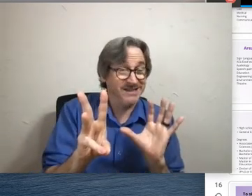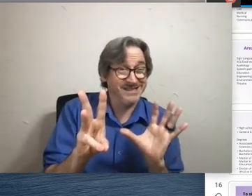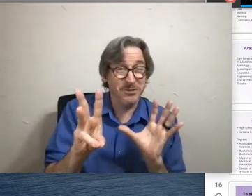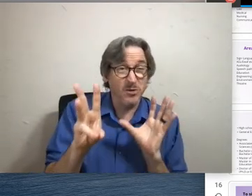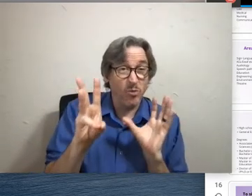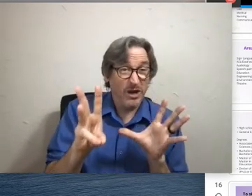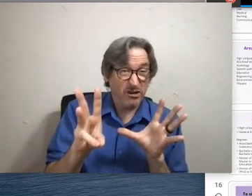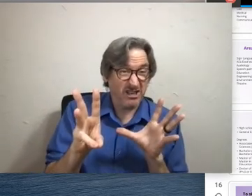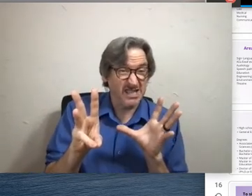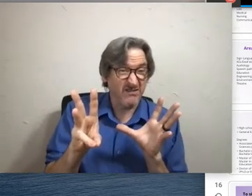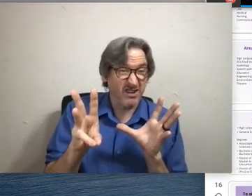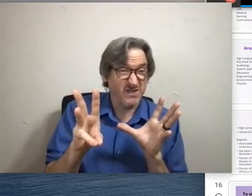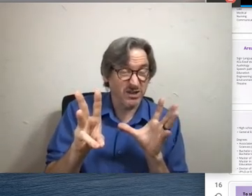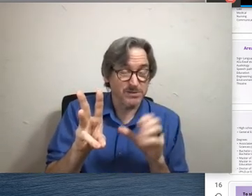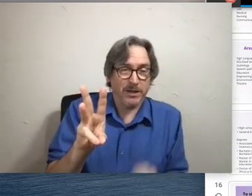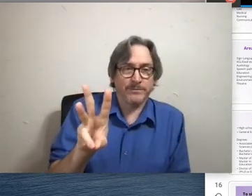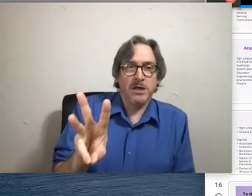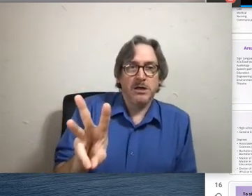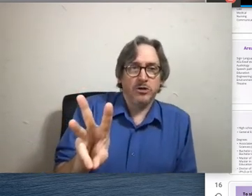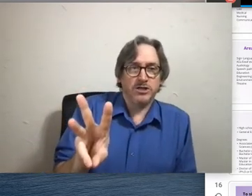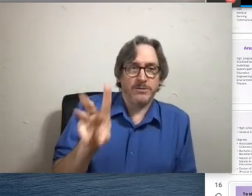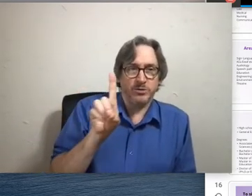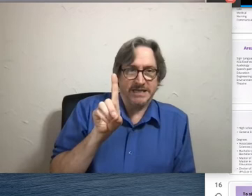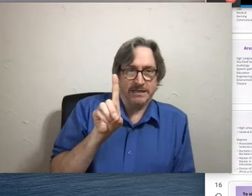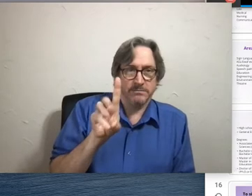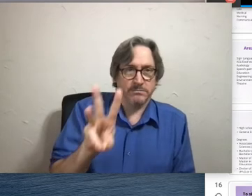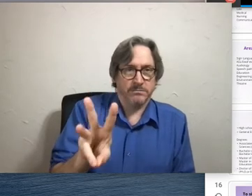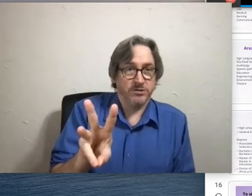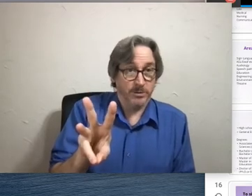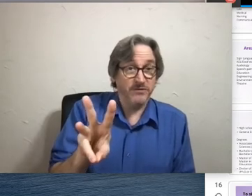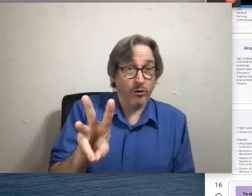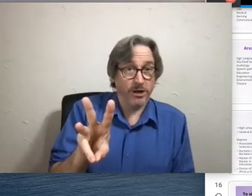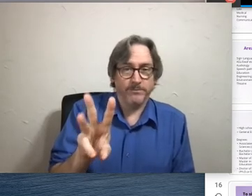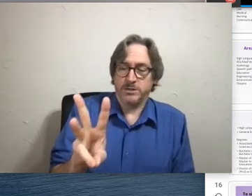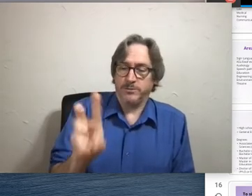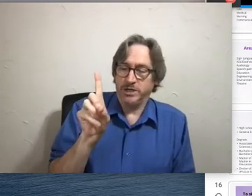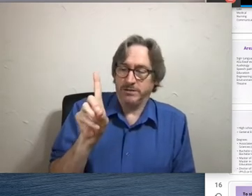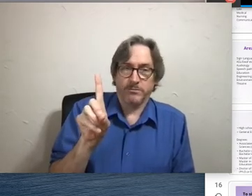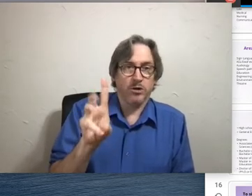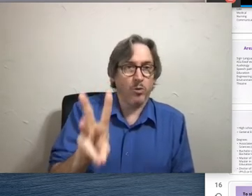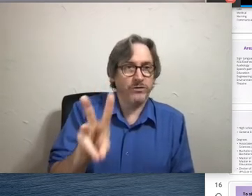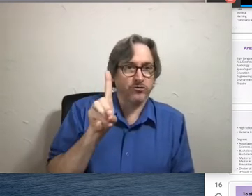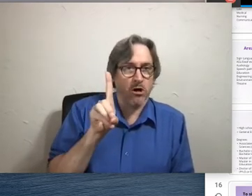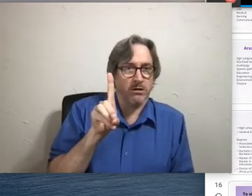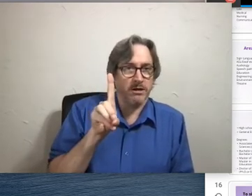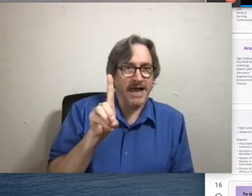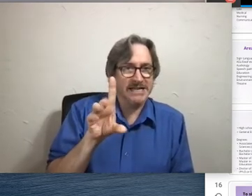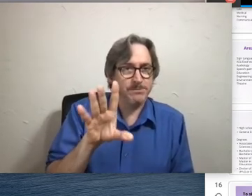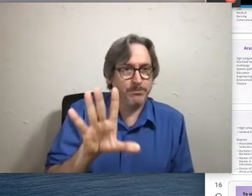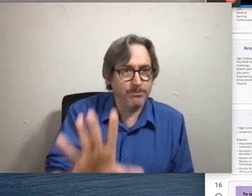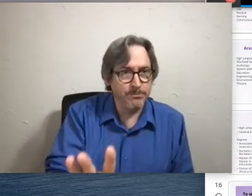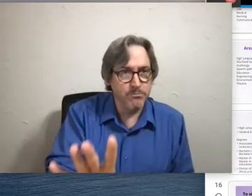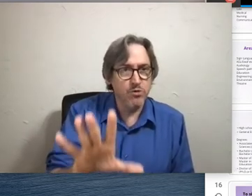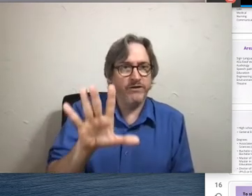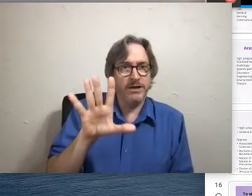Withdraw. This is going to be weird because it involves finger spelling. WD, WD-40, WD, withdraw, and